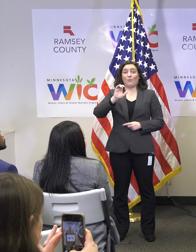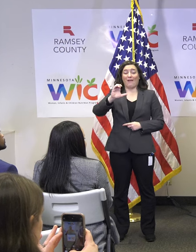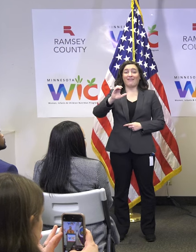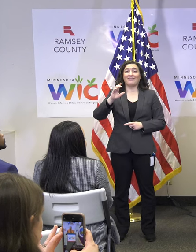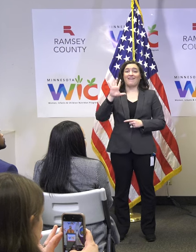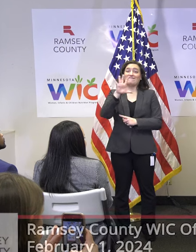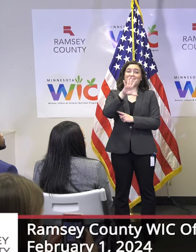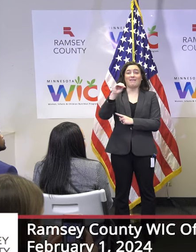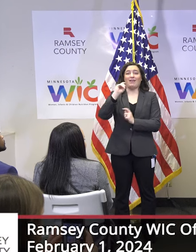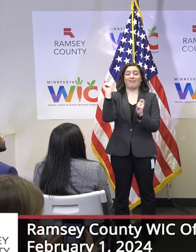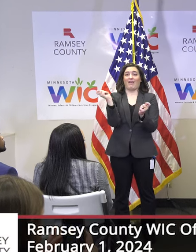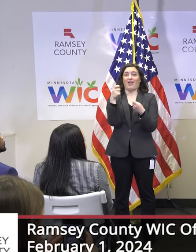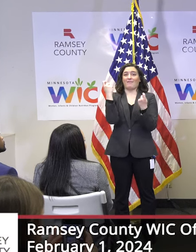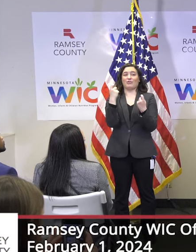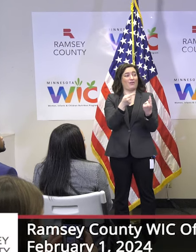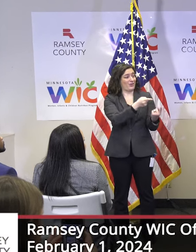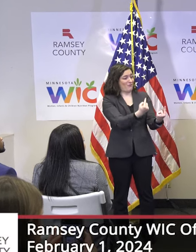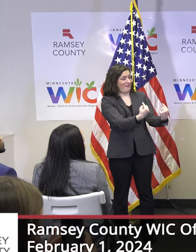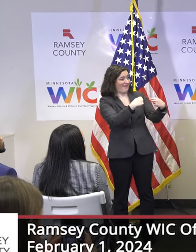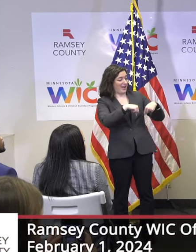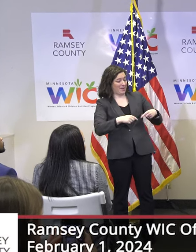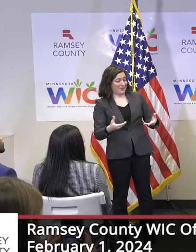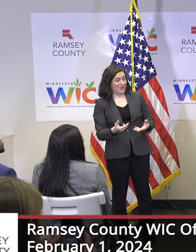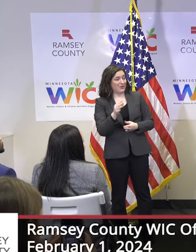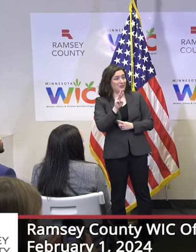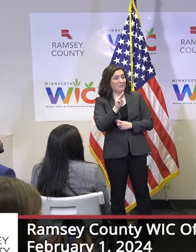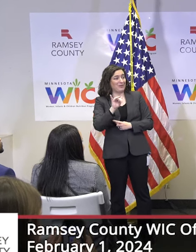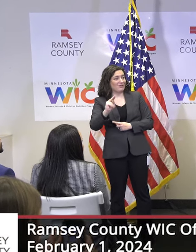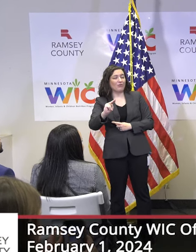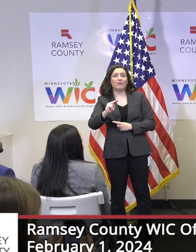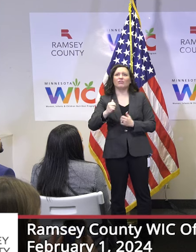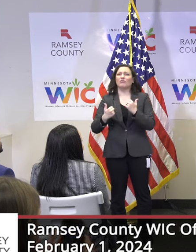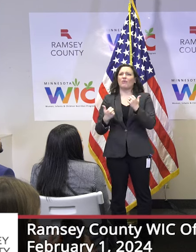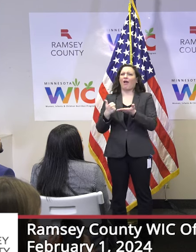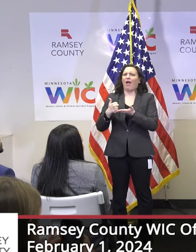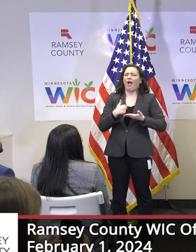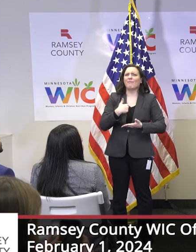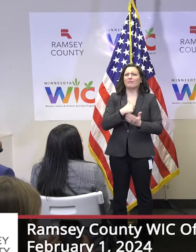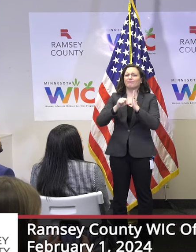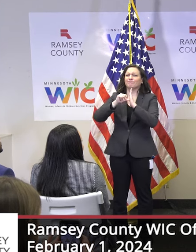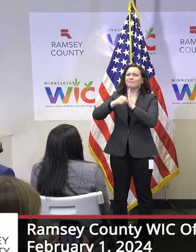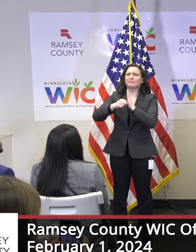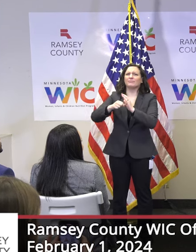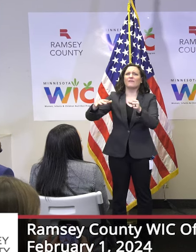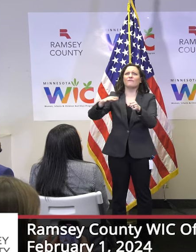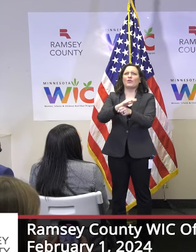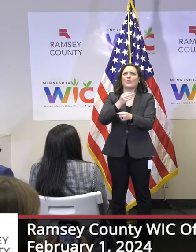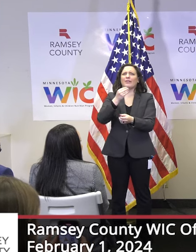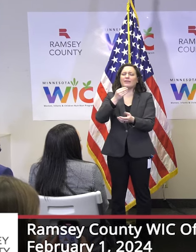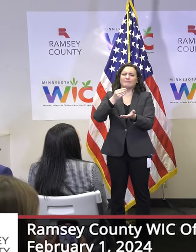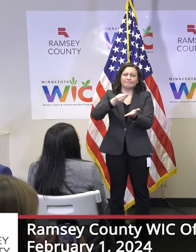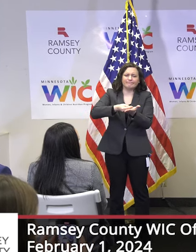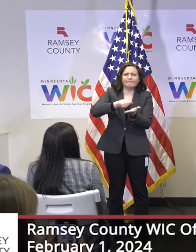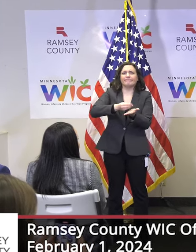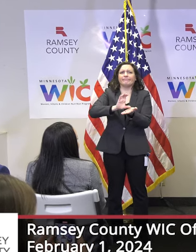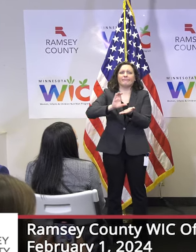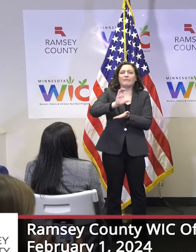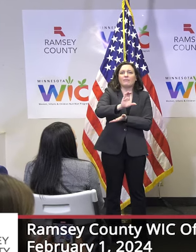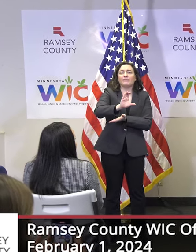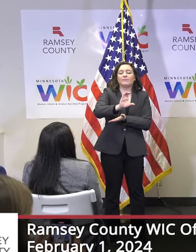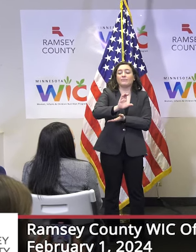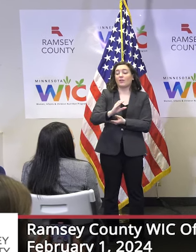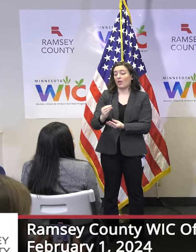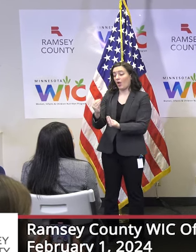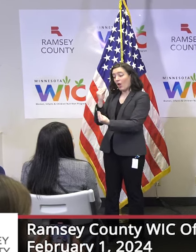highlight the importance of keeping WIC fully funded. Food security, nutrition security, and